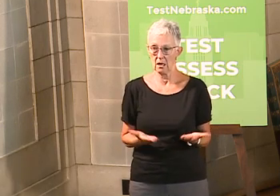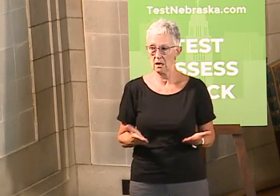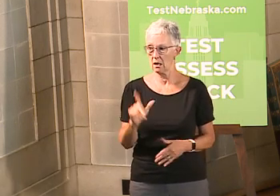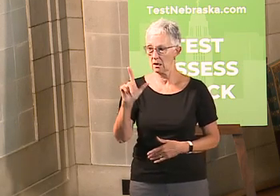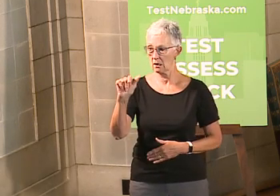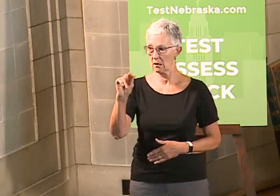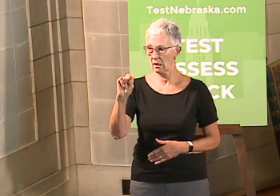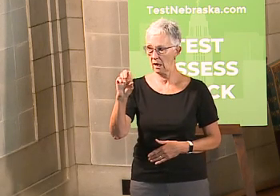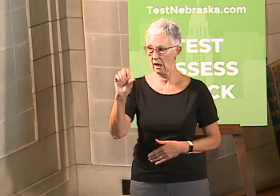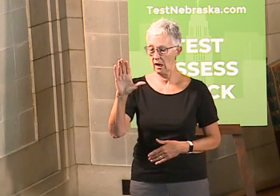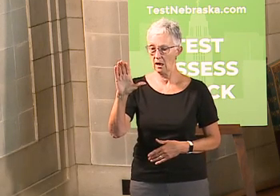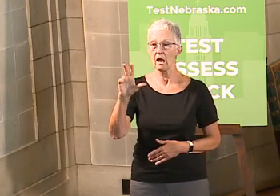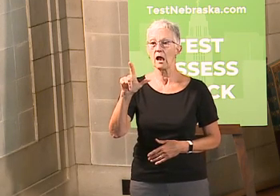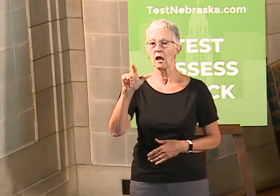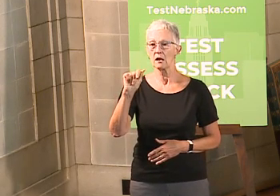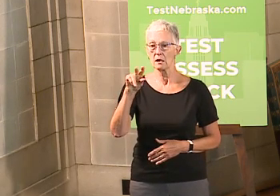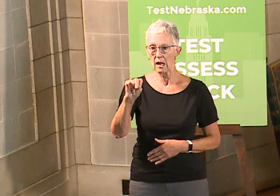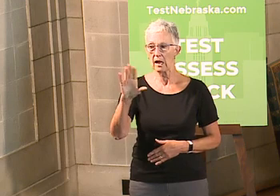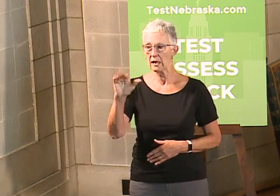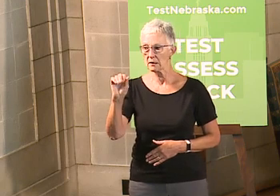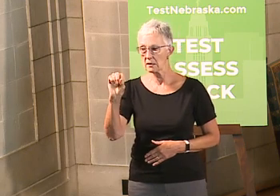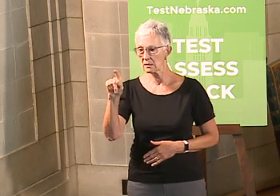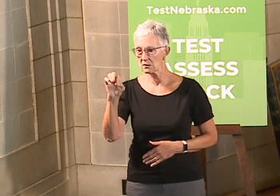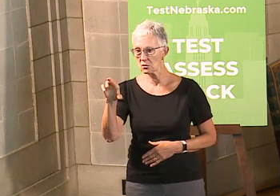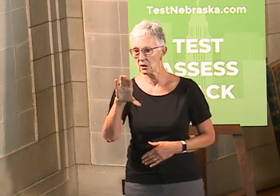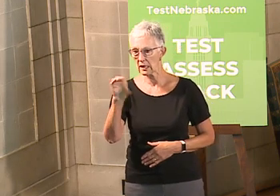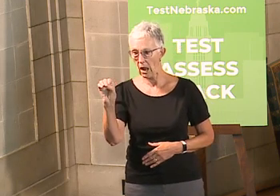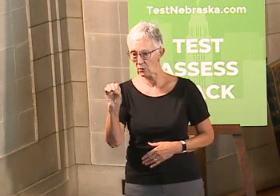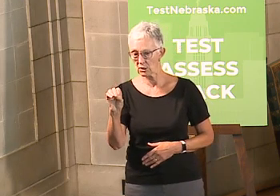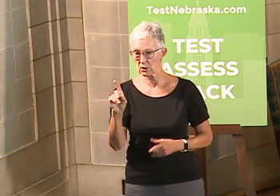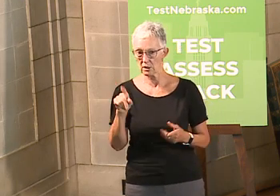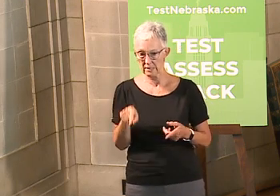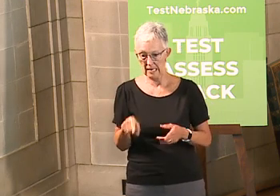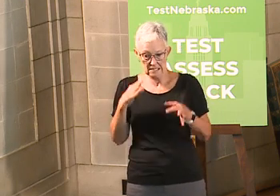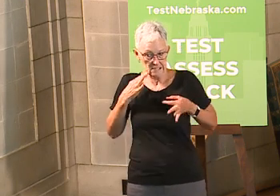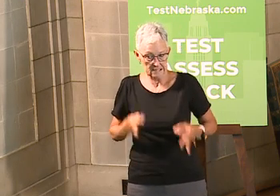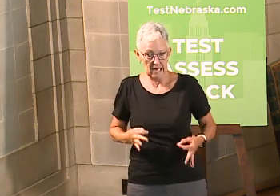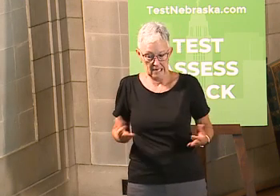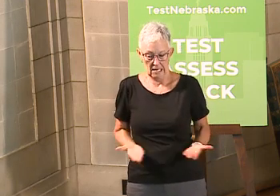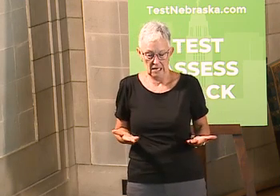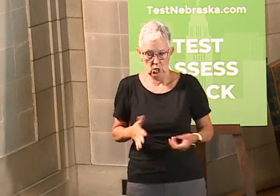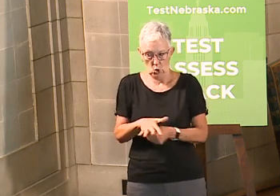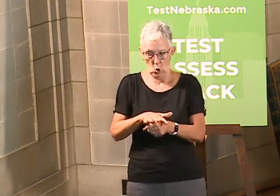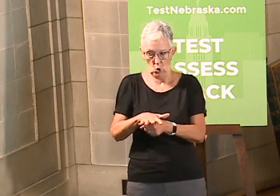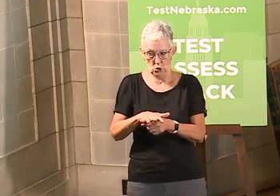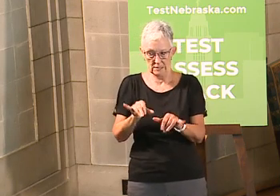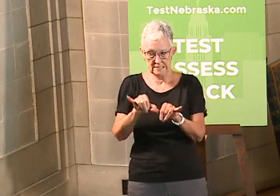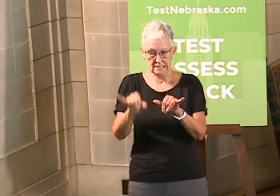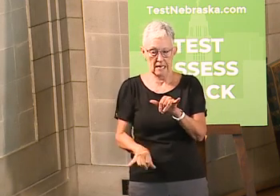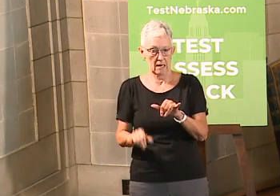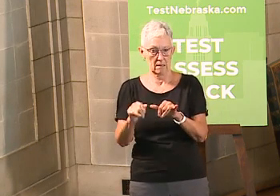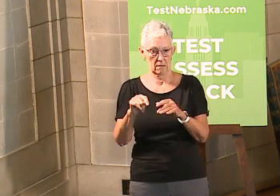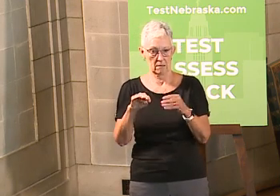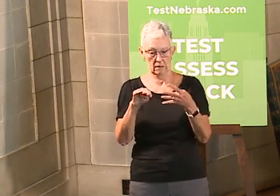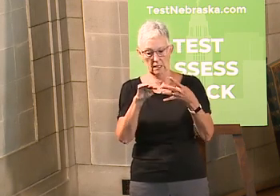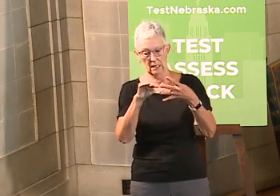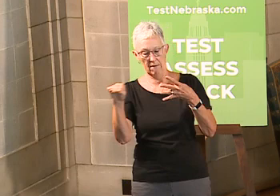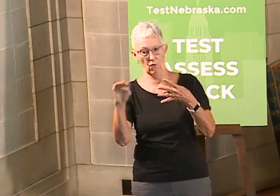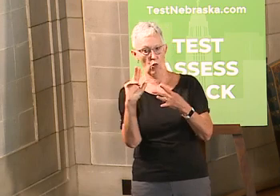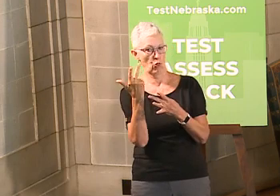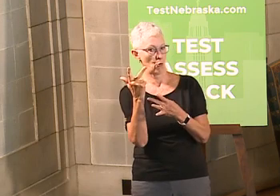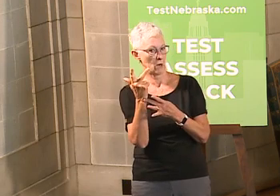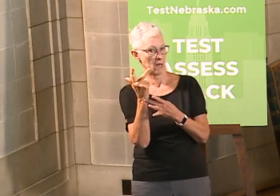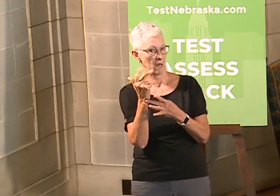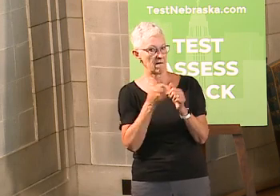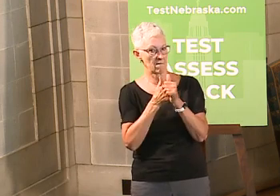4? Did you have a conversation with city officials about that? So the question was, did I have a conversation with the city officials with regard to them